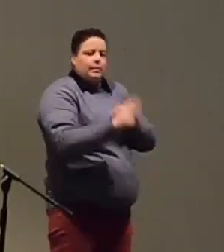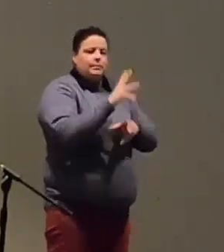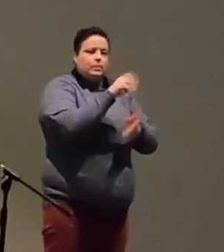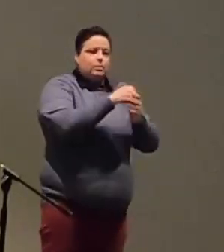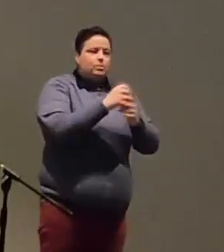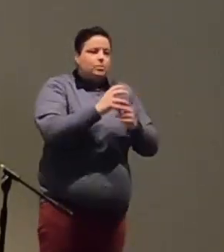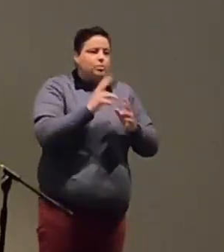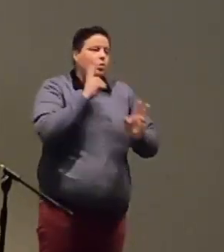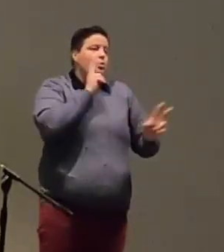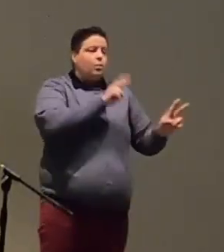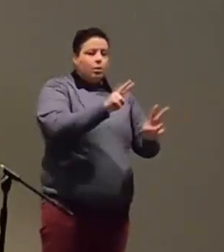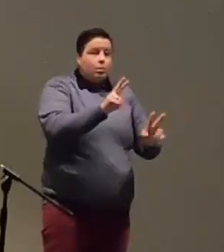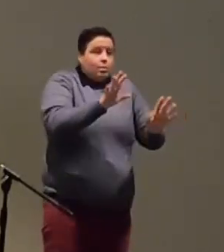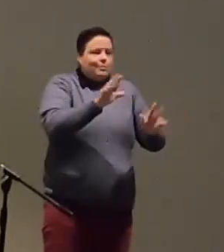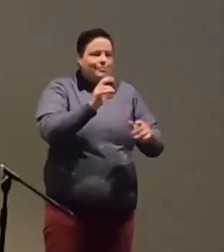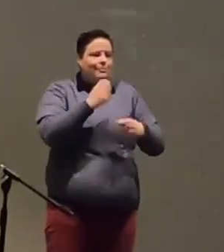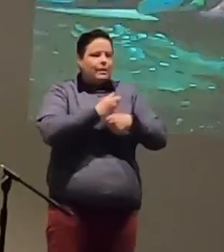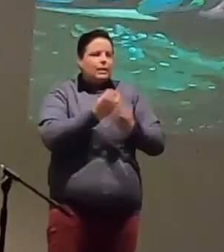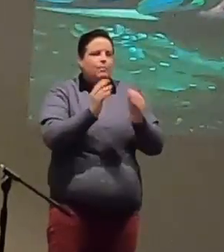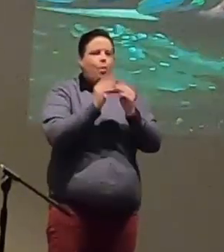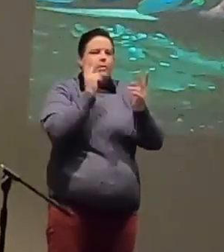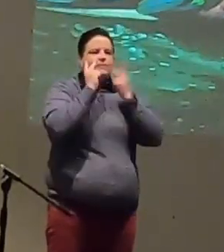to liven up his canvas.